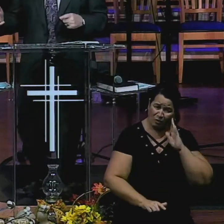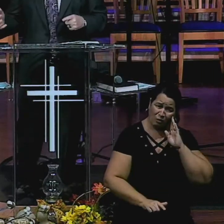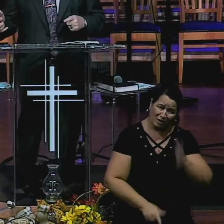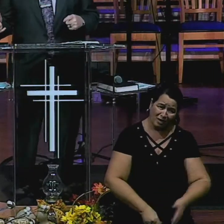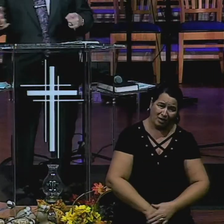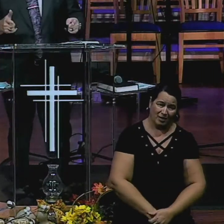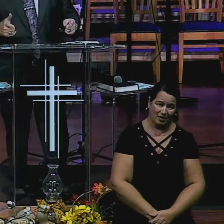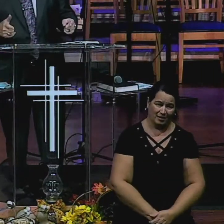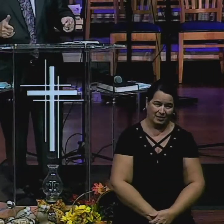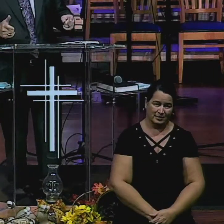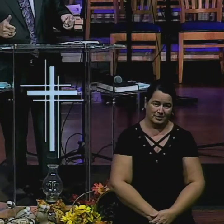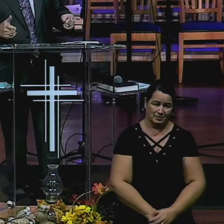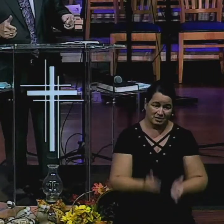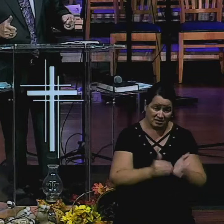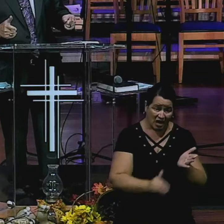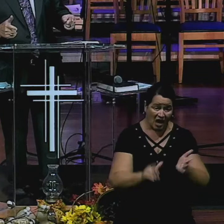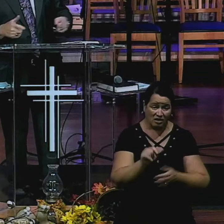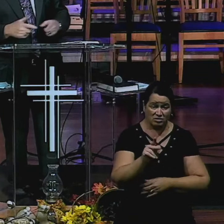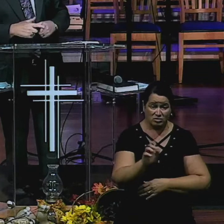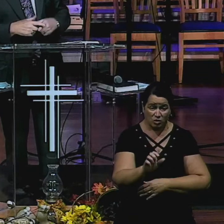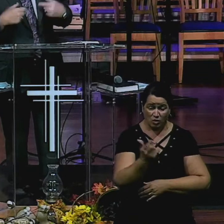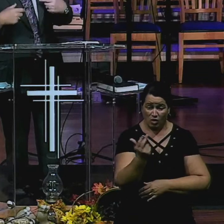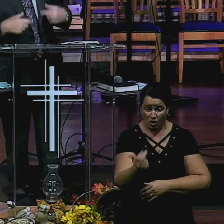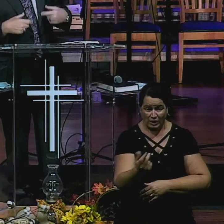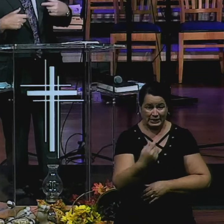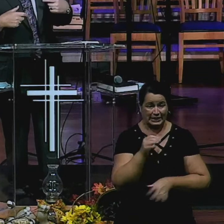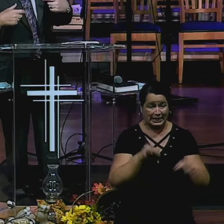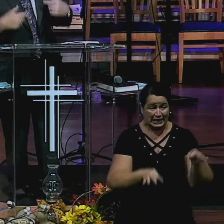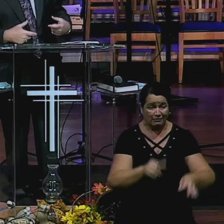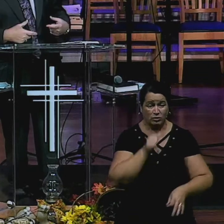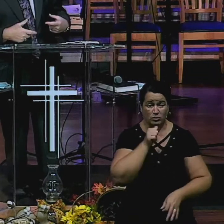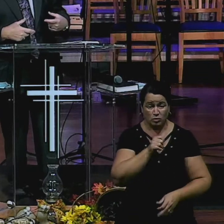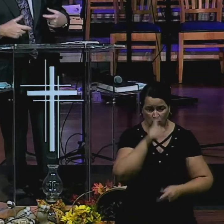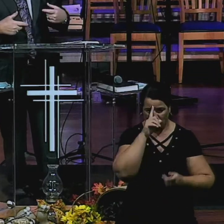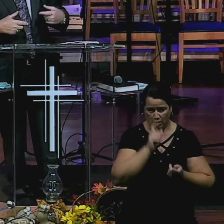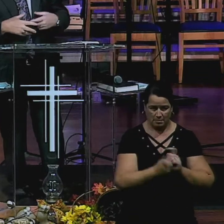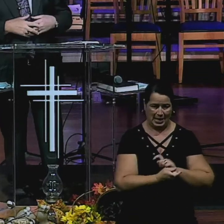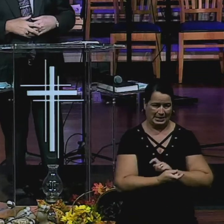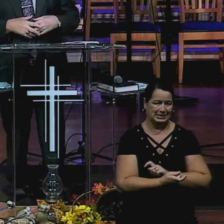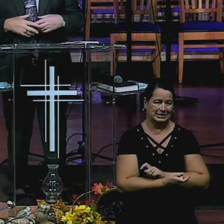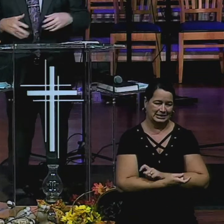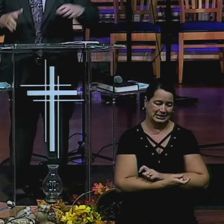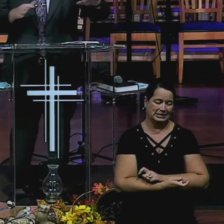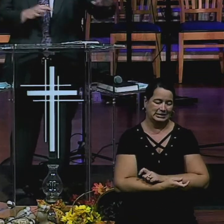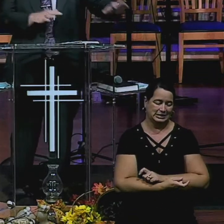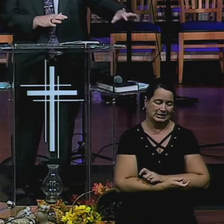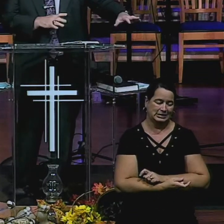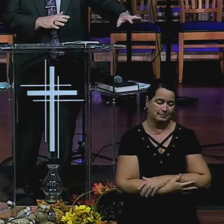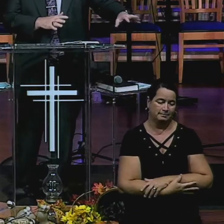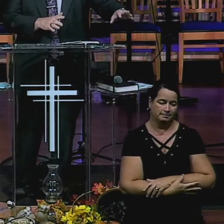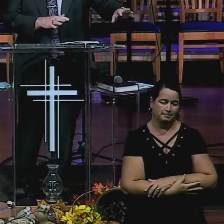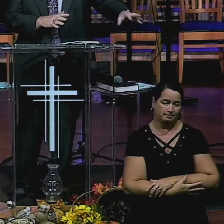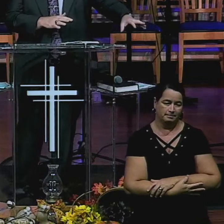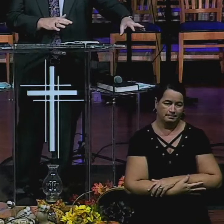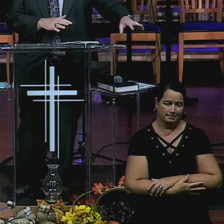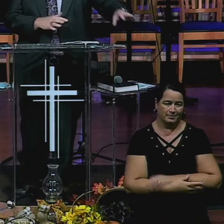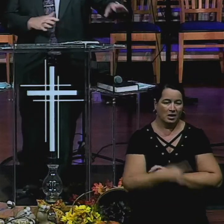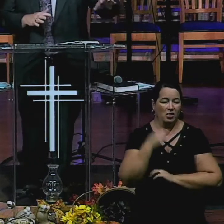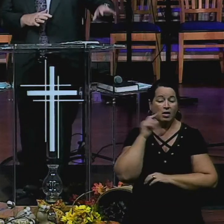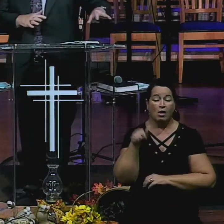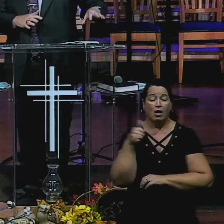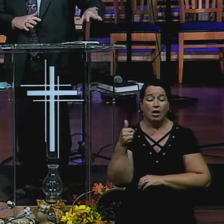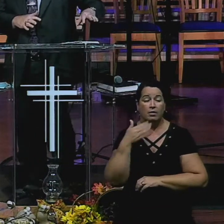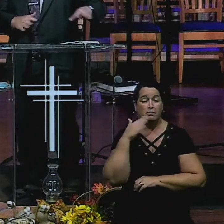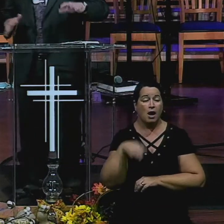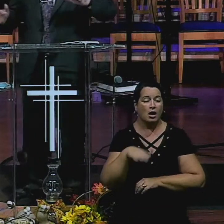He said again in Luke 13, if you do not repent, you will, you know, do you think these other bad guys that had something happen,